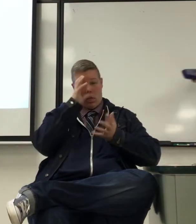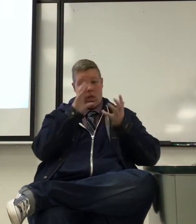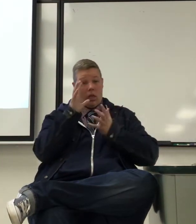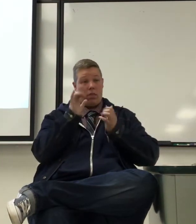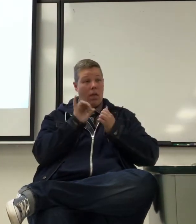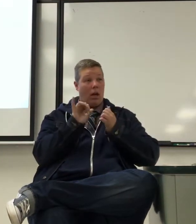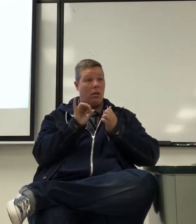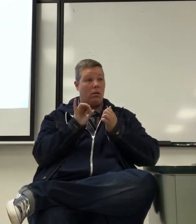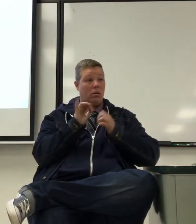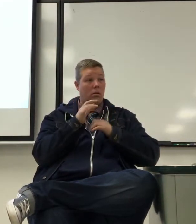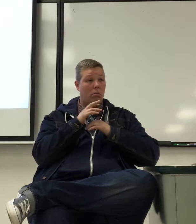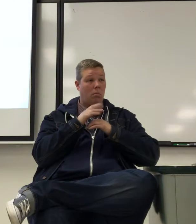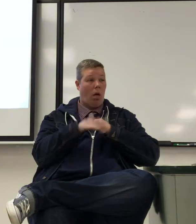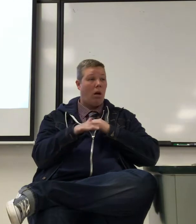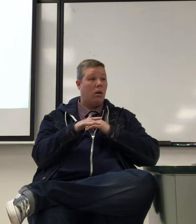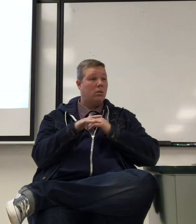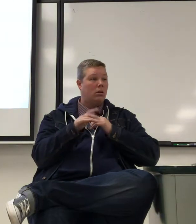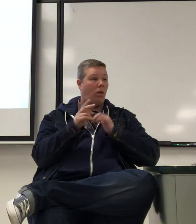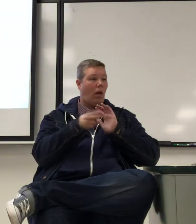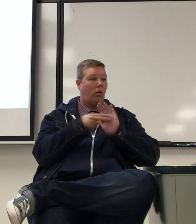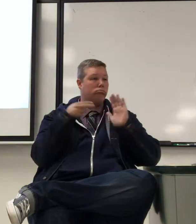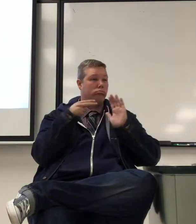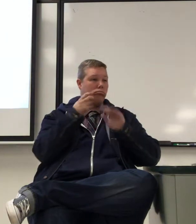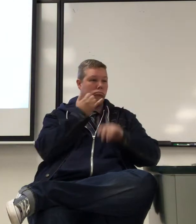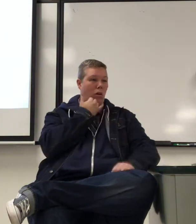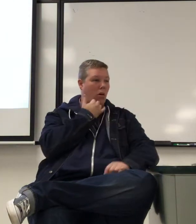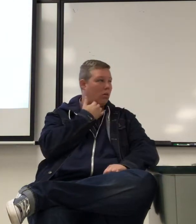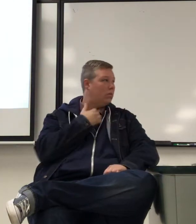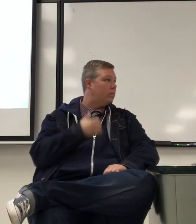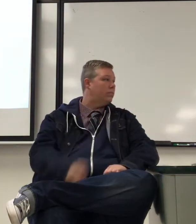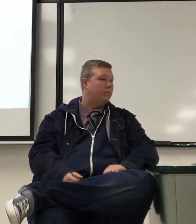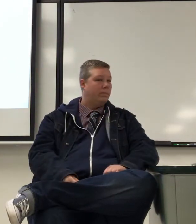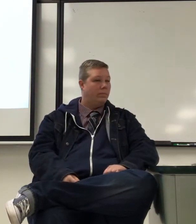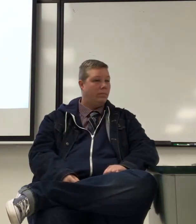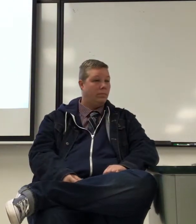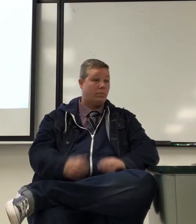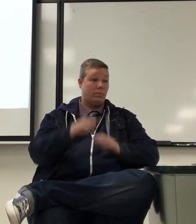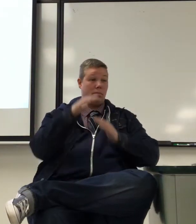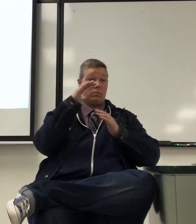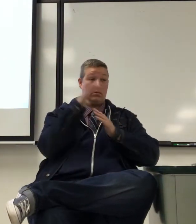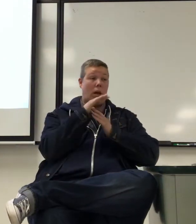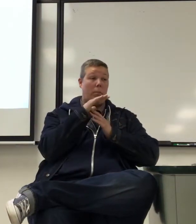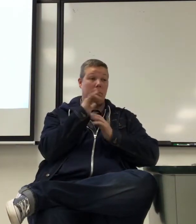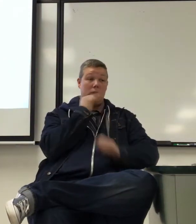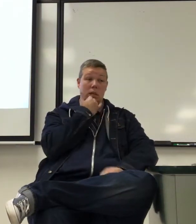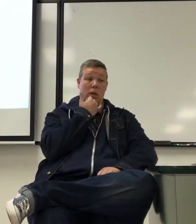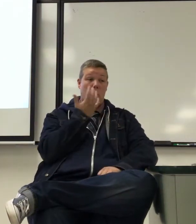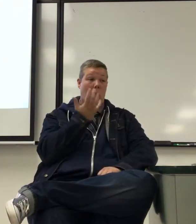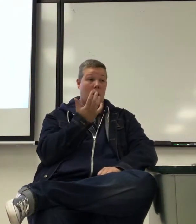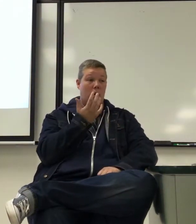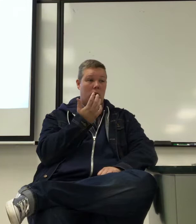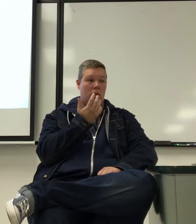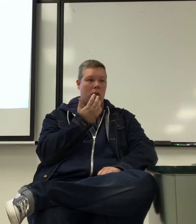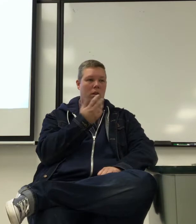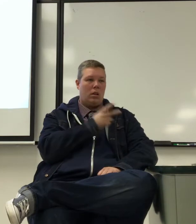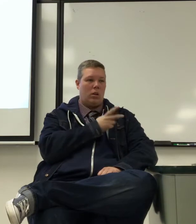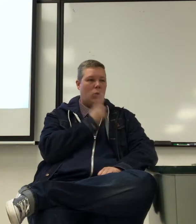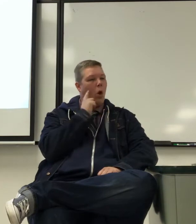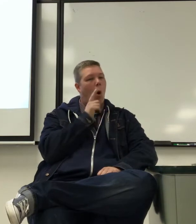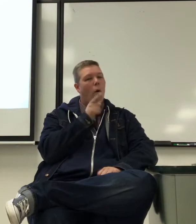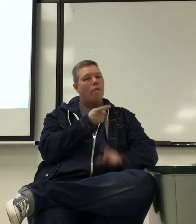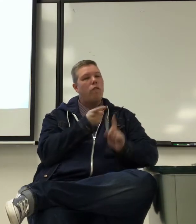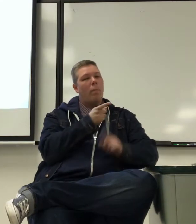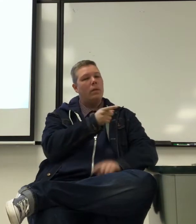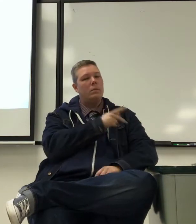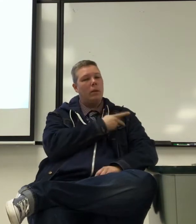They type the blood wrong. You know what the number one mistake is? It seems kind of silly. You just misidentify the patient. You